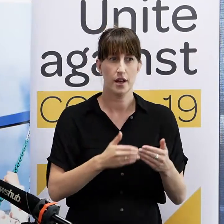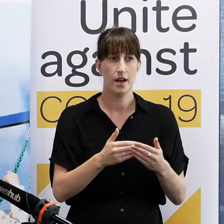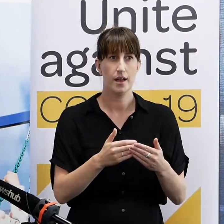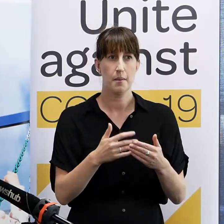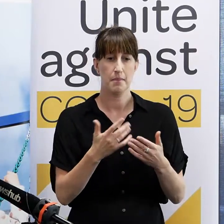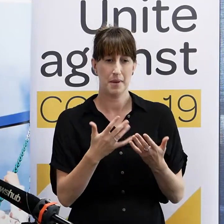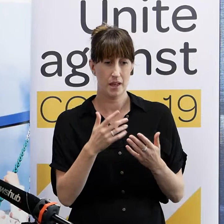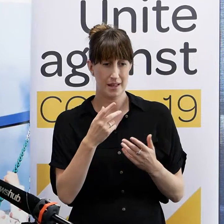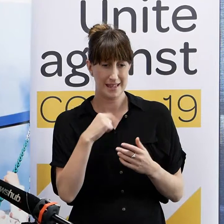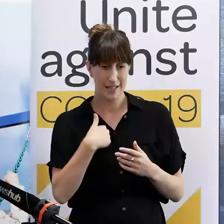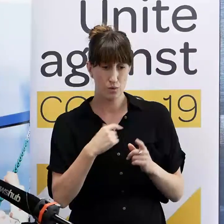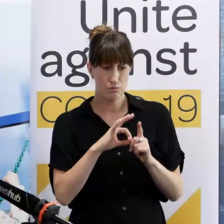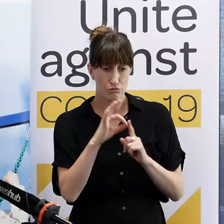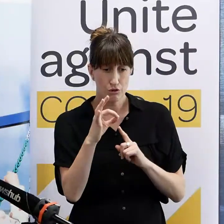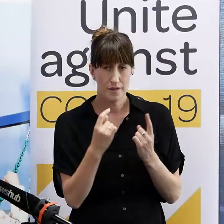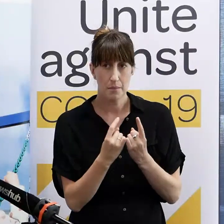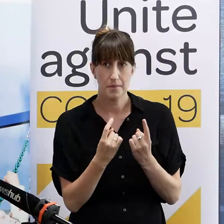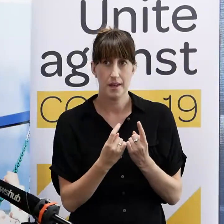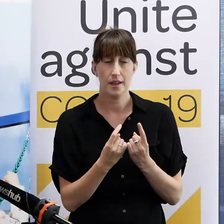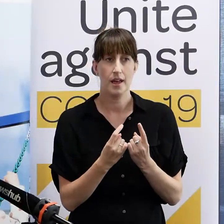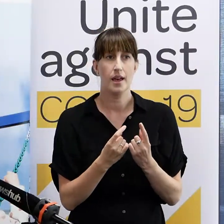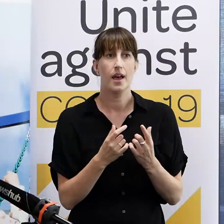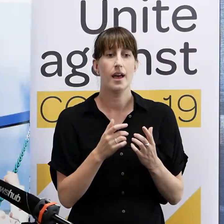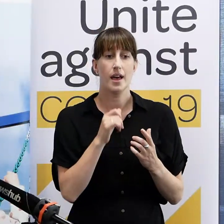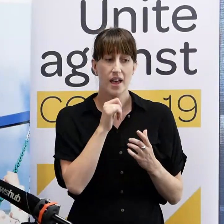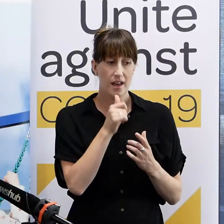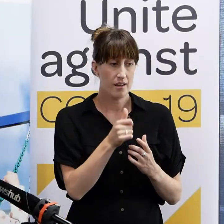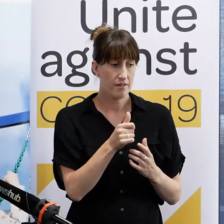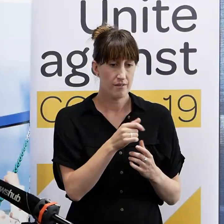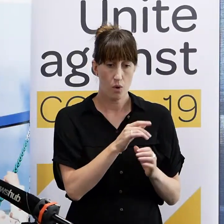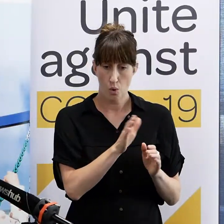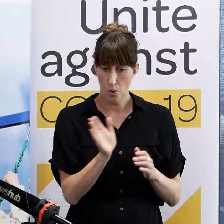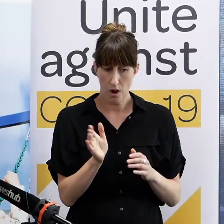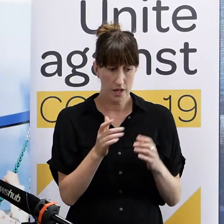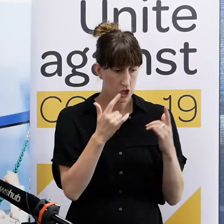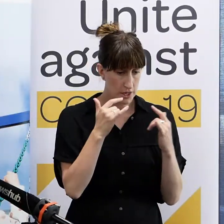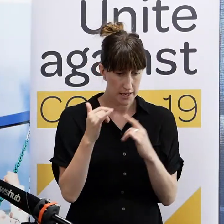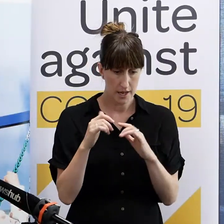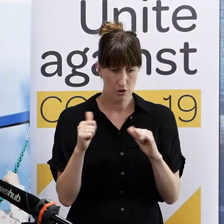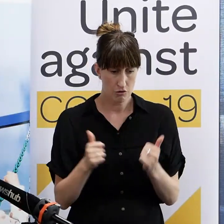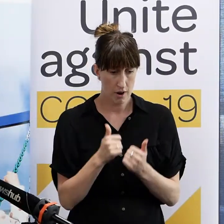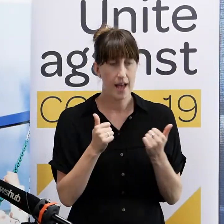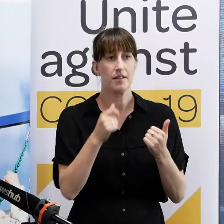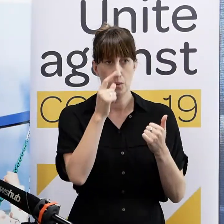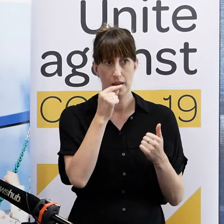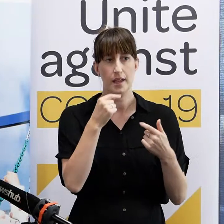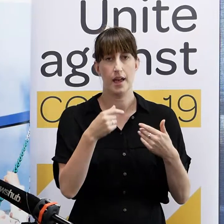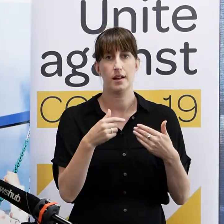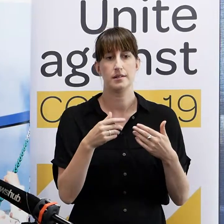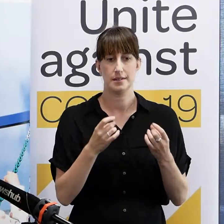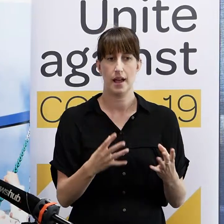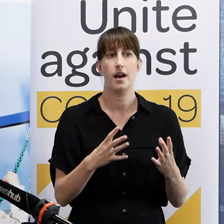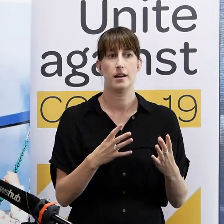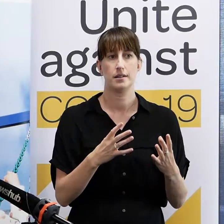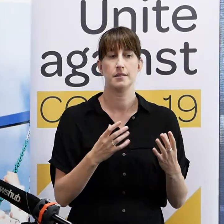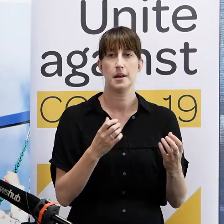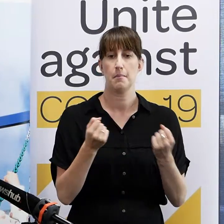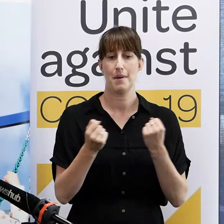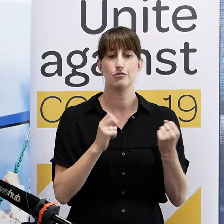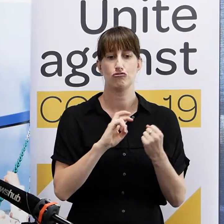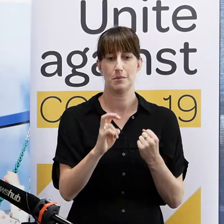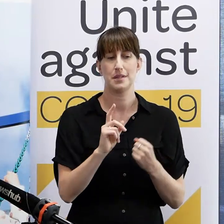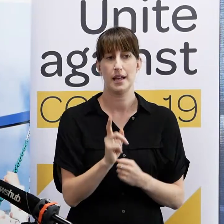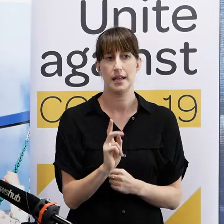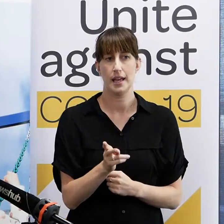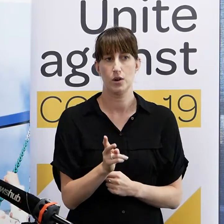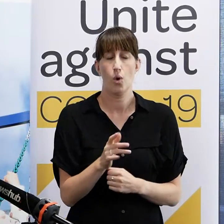anywhere in order to say, yes, we can continue to operate under our infection and prevention control policies and standards, or do we have to make a